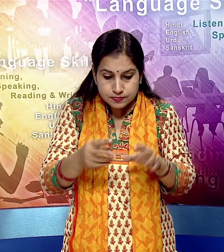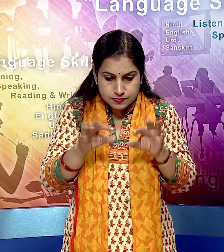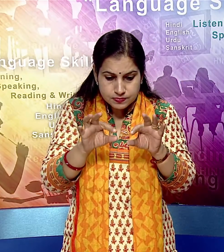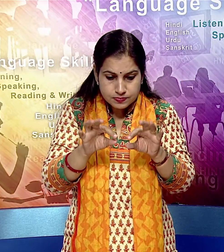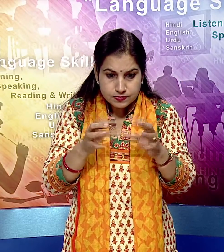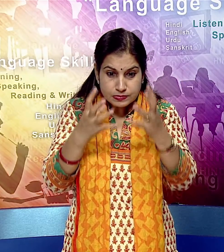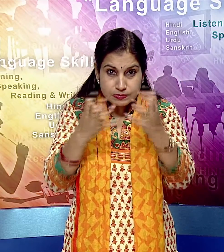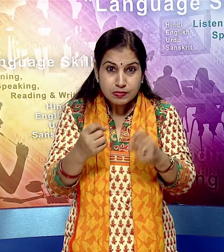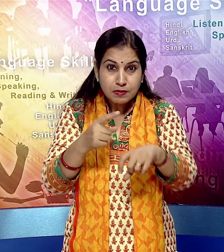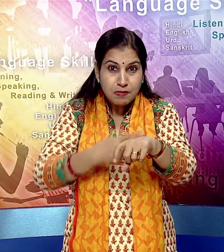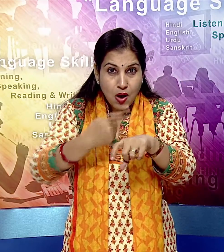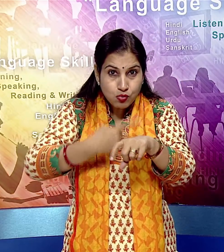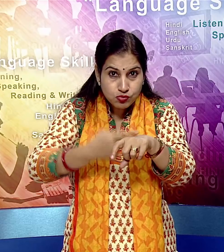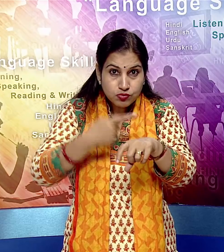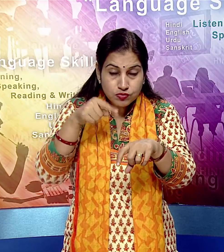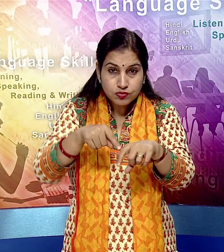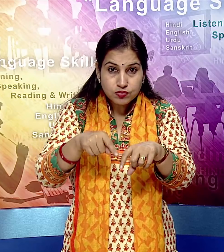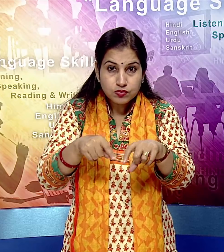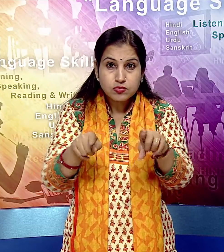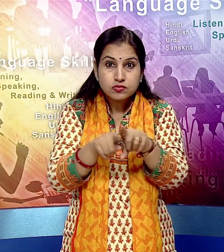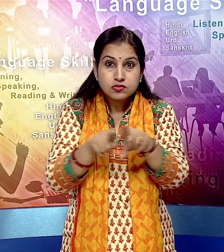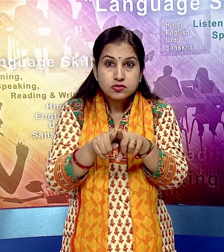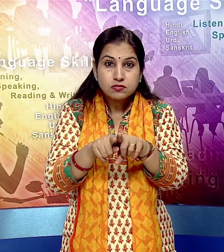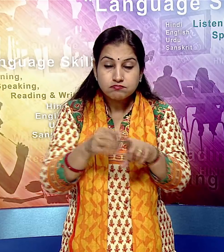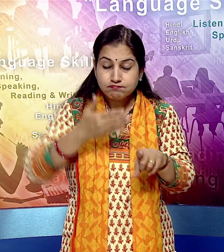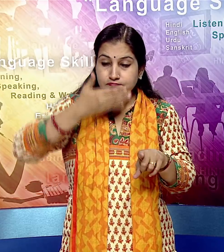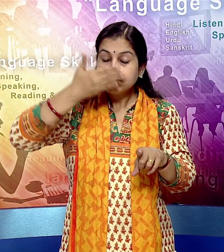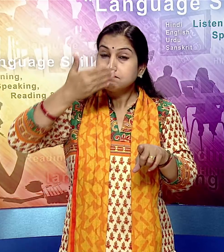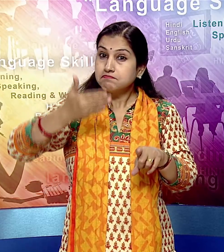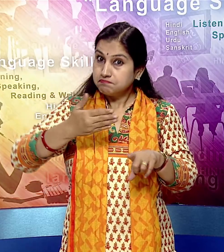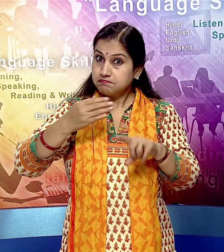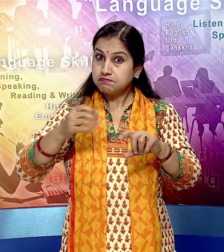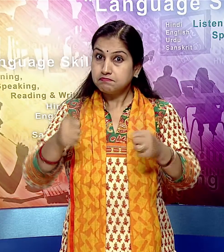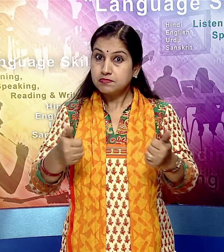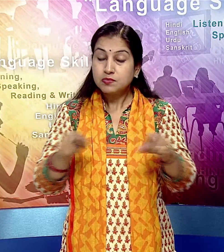brown color, and pleasant valor to the foods.